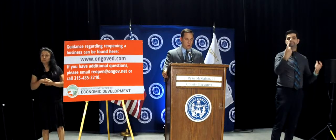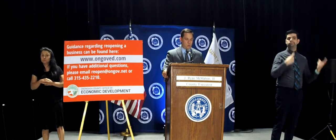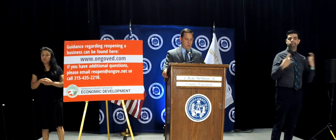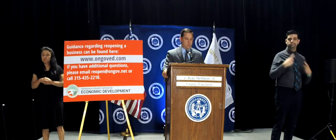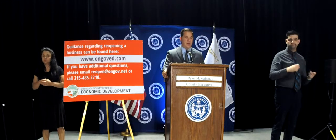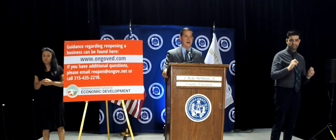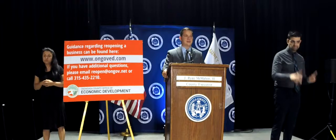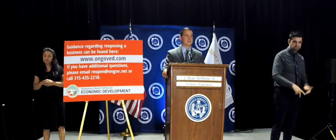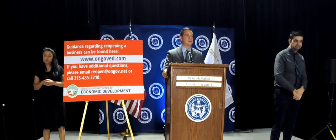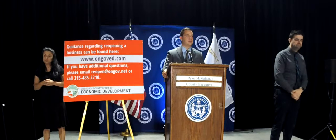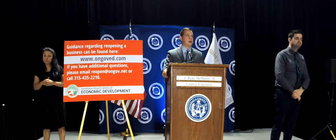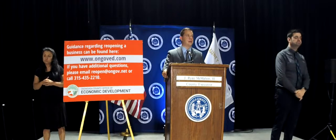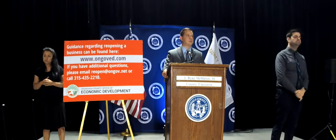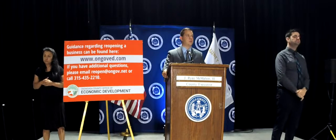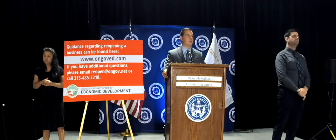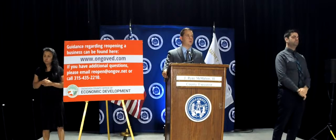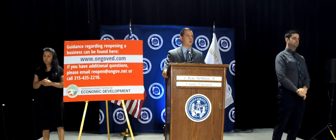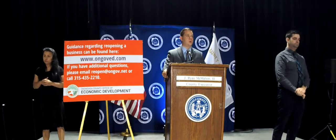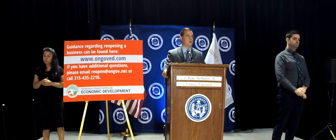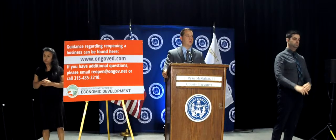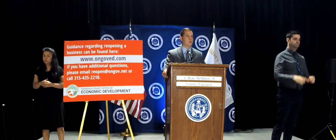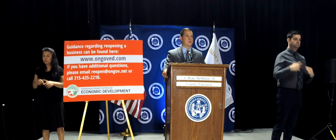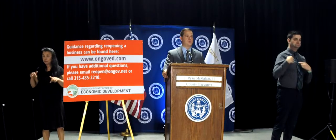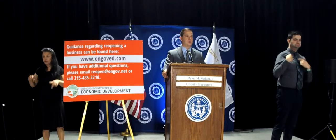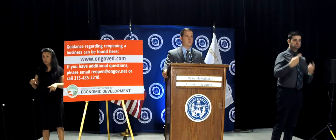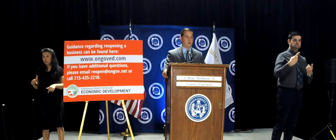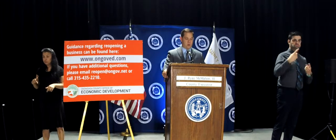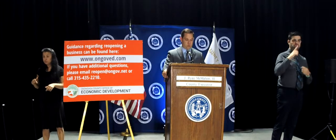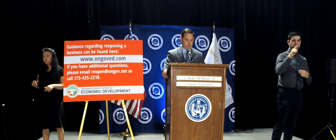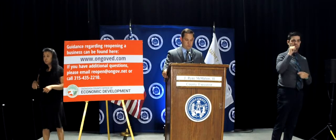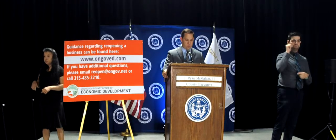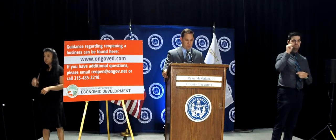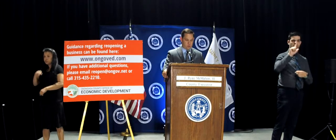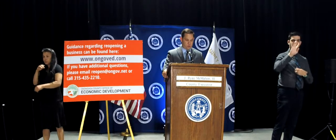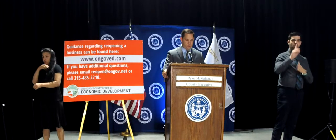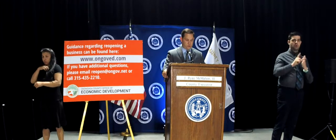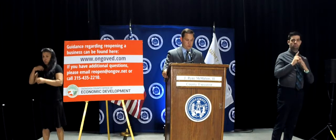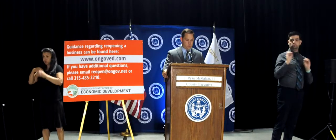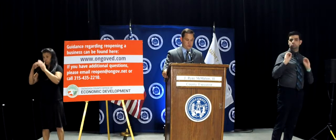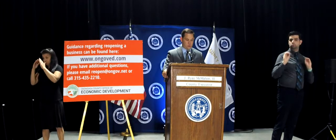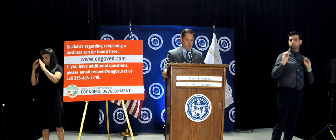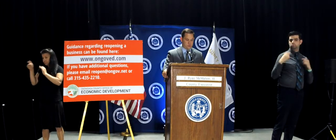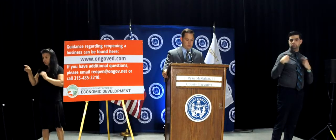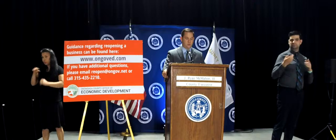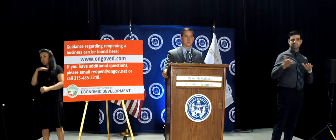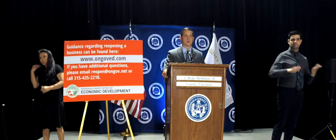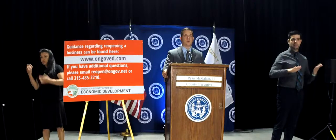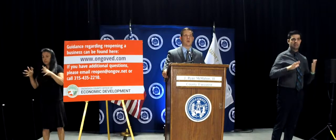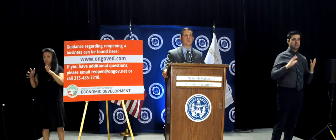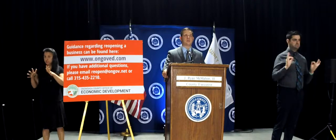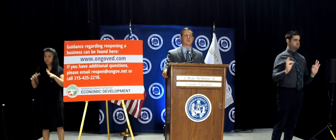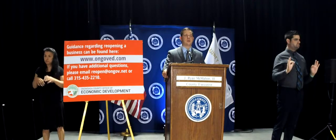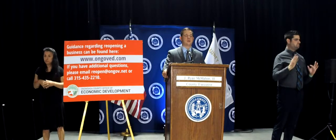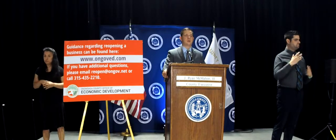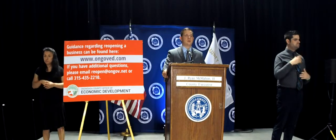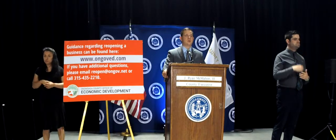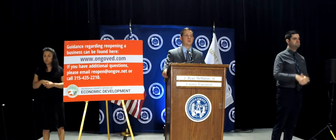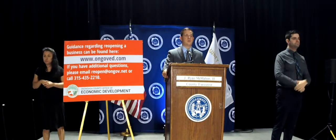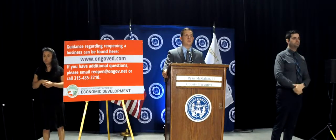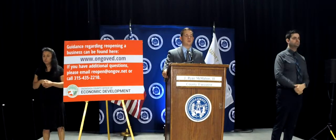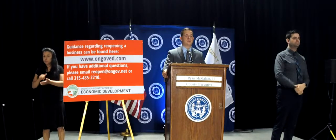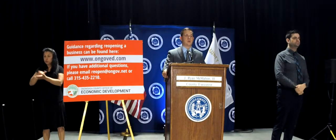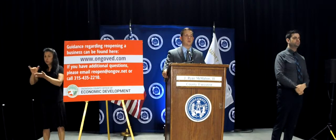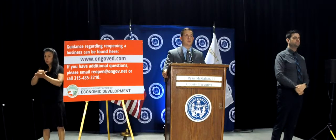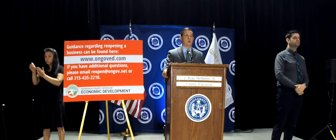had no one pass in the hospital over the last 24 hours, but according to the New York State website, it looks like we lost